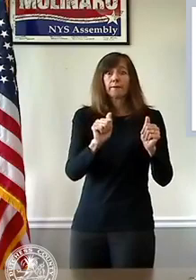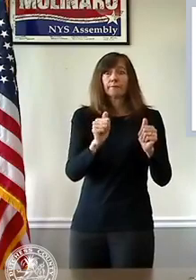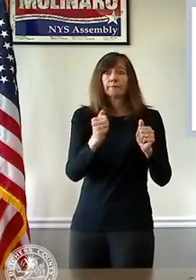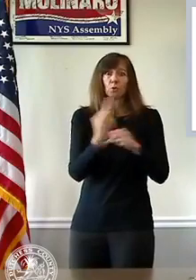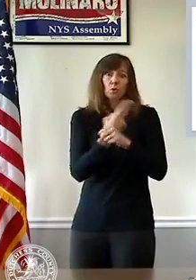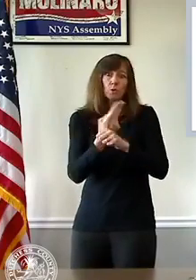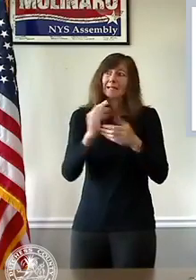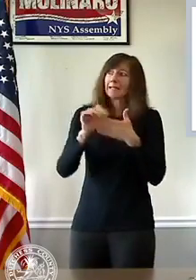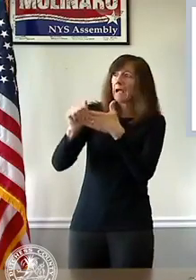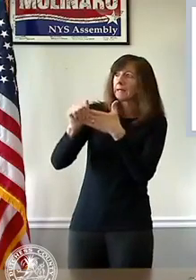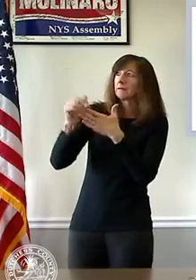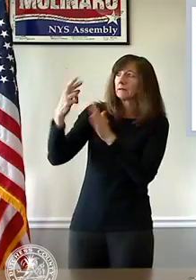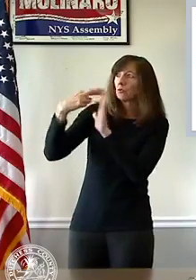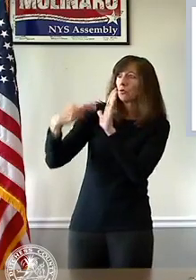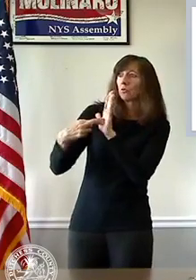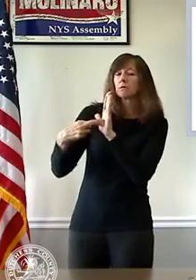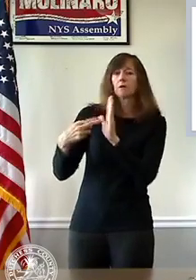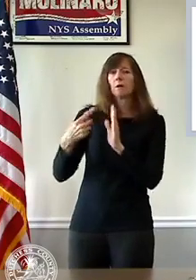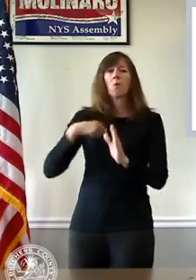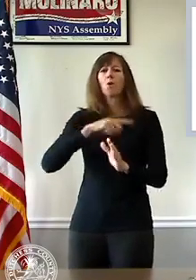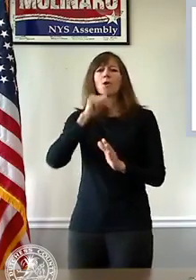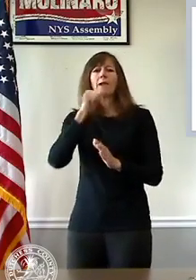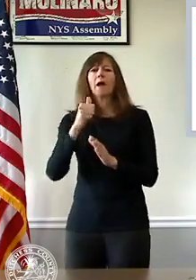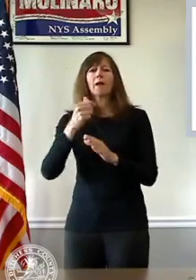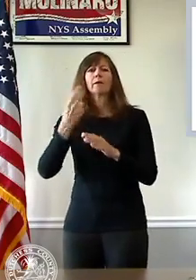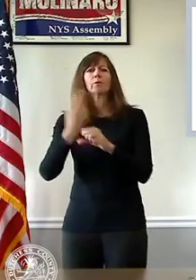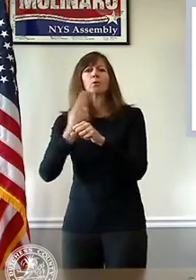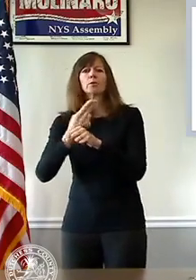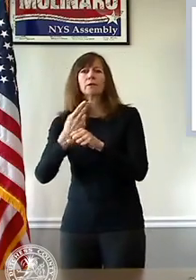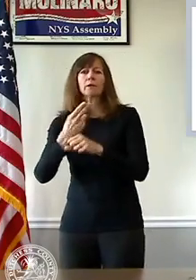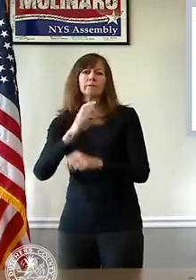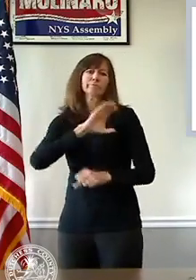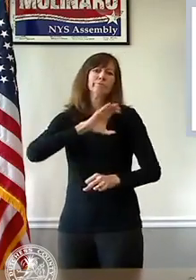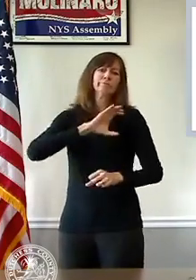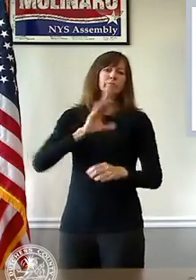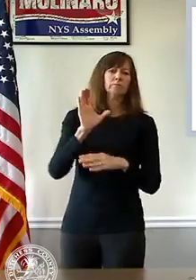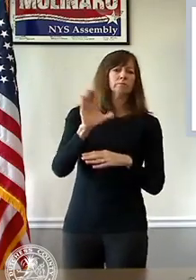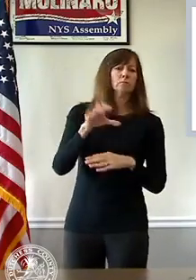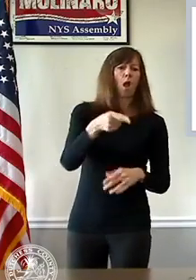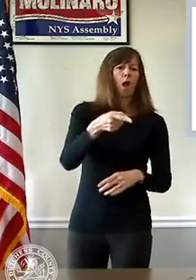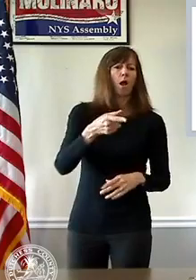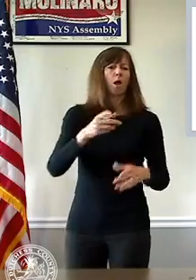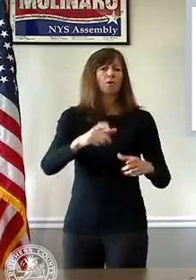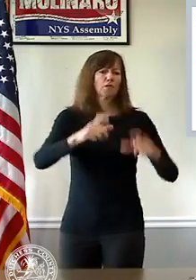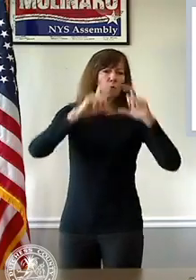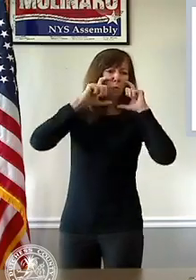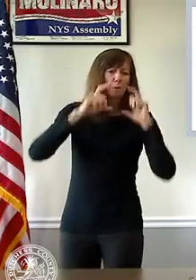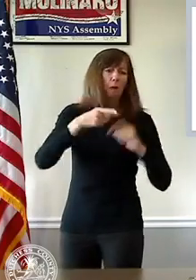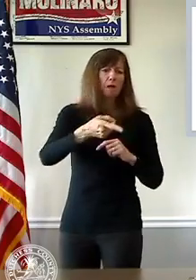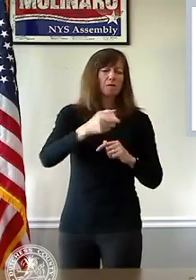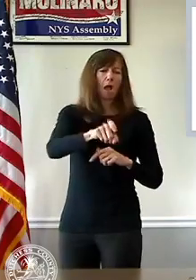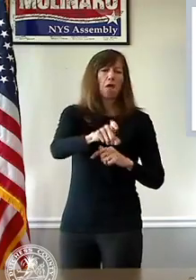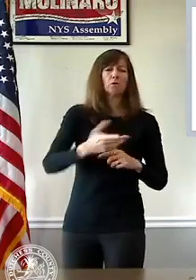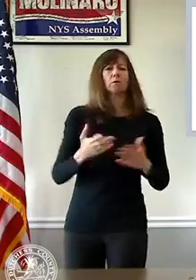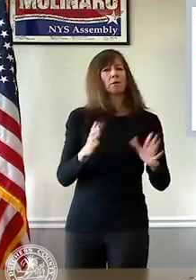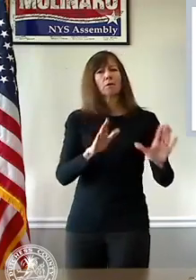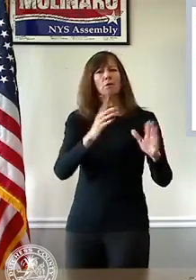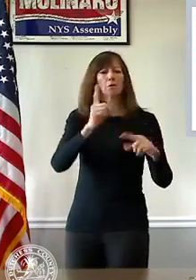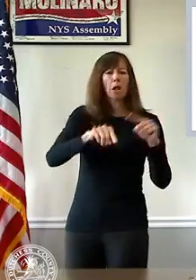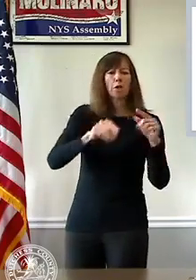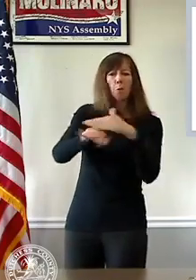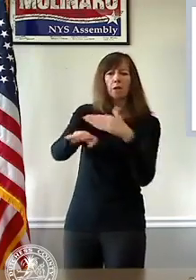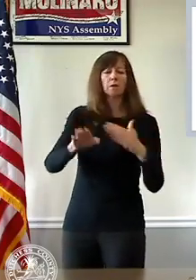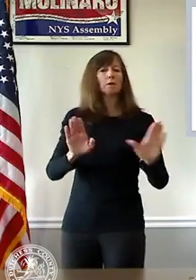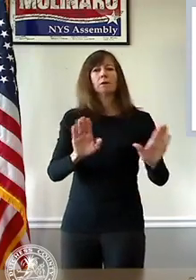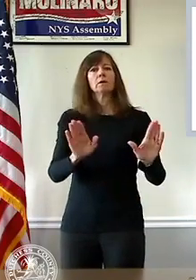we're not using law enforcement to tell people to put a mask on or not go into a location. We're saying use it as a